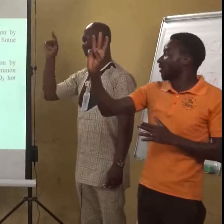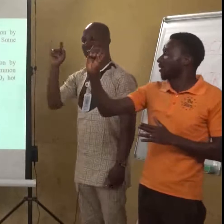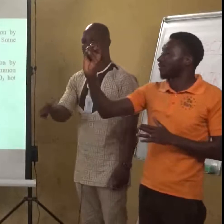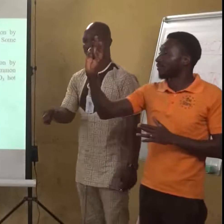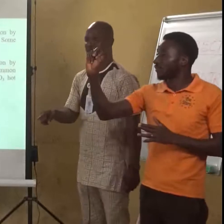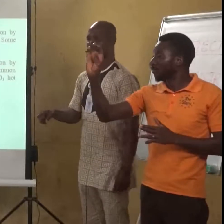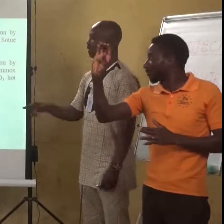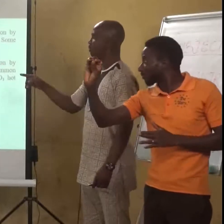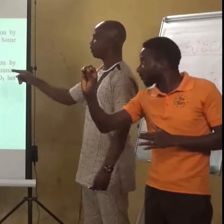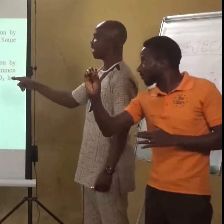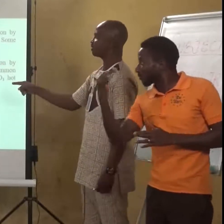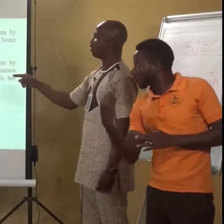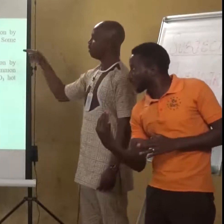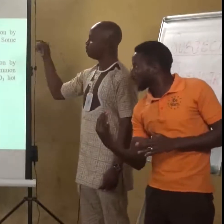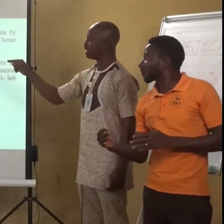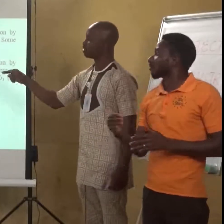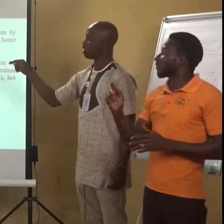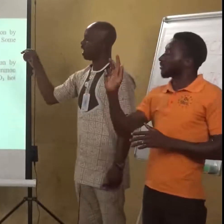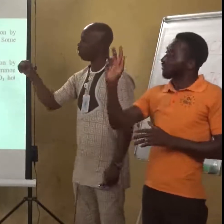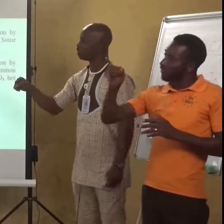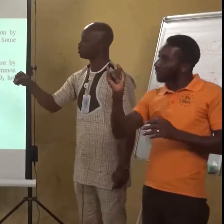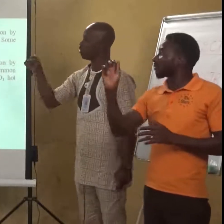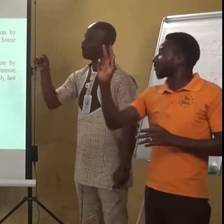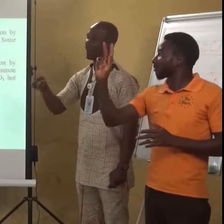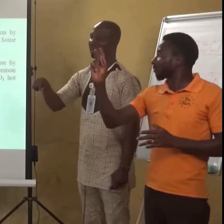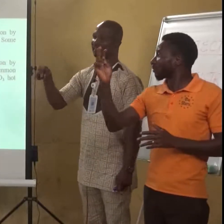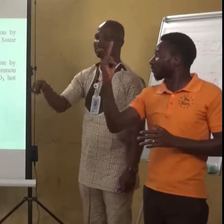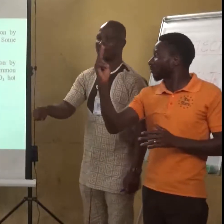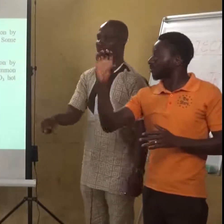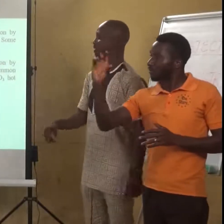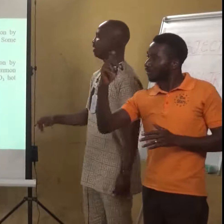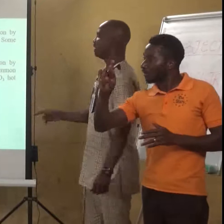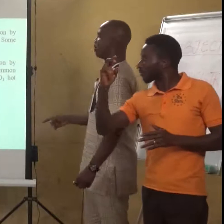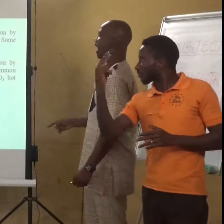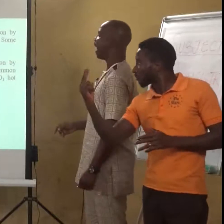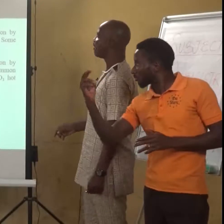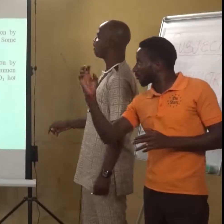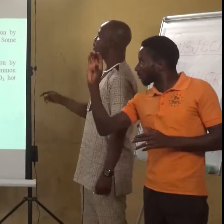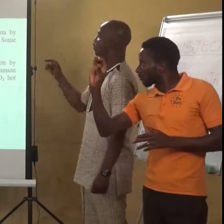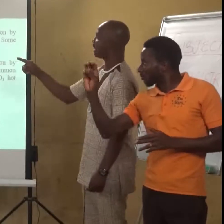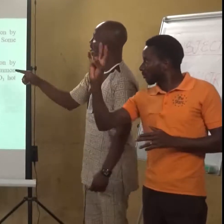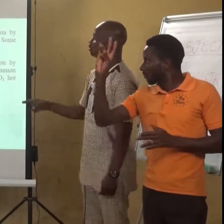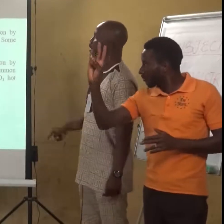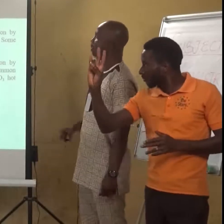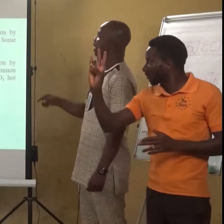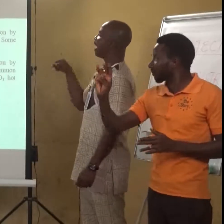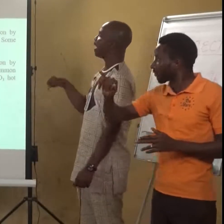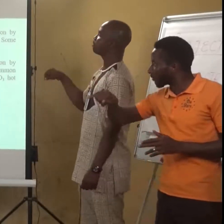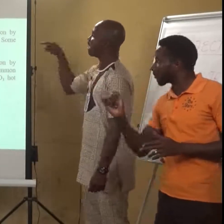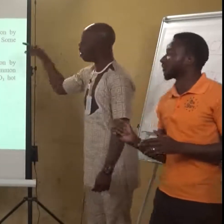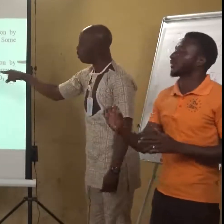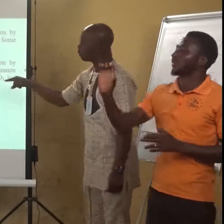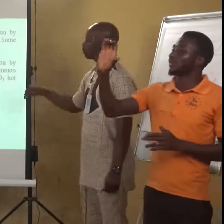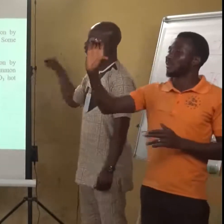tetraoxomanganate 7. Potassium tetraoxomanganate 7. Then we have potassium